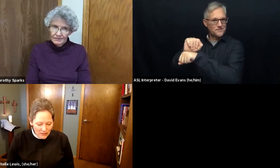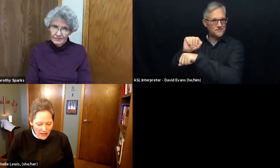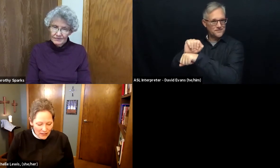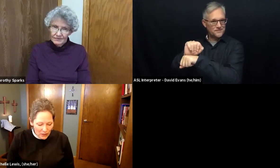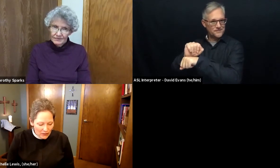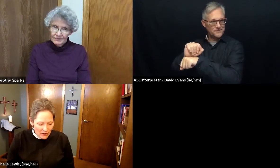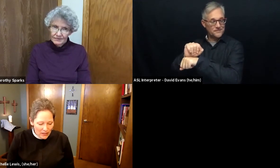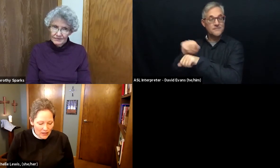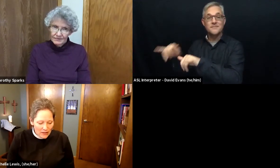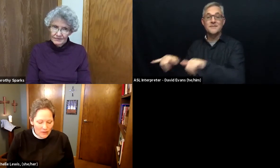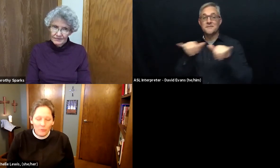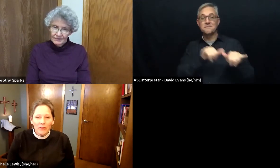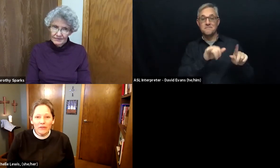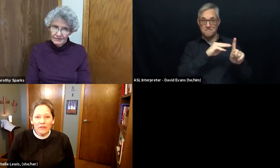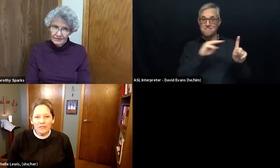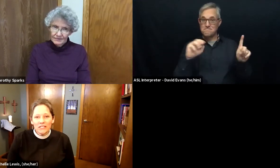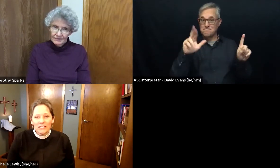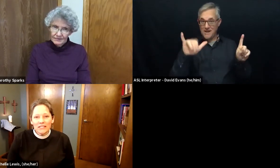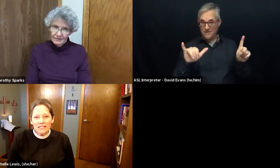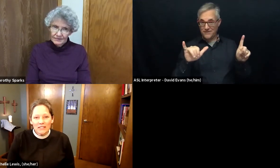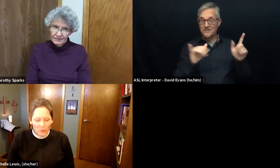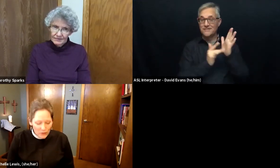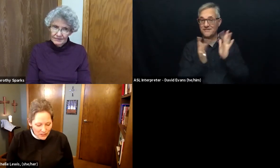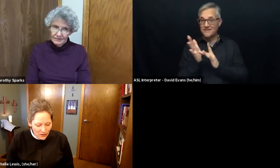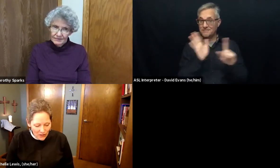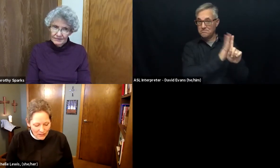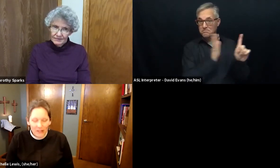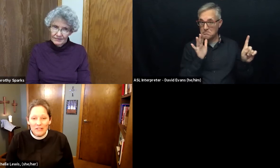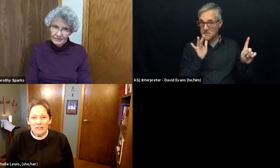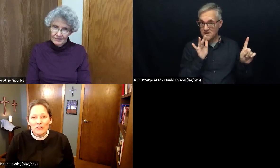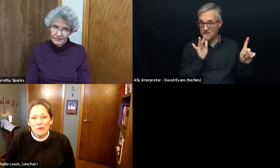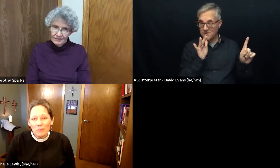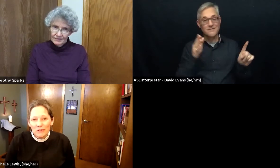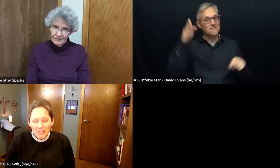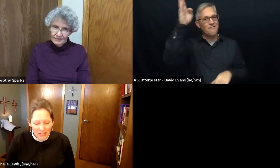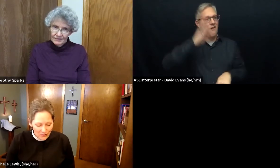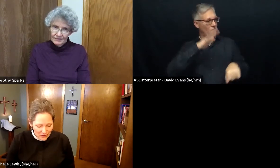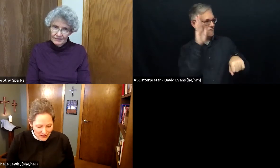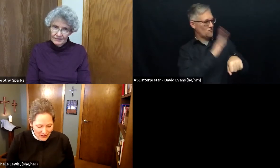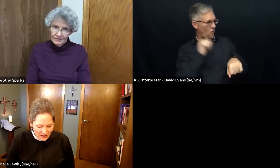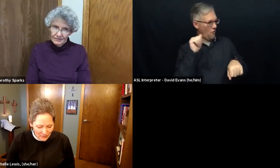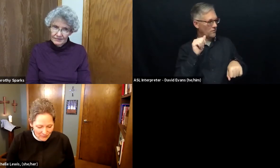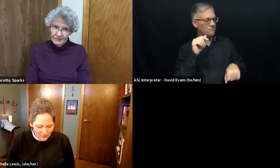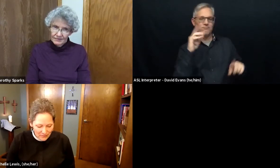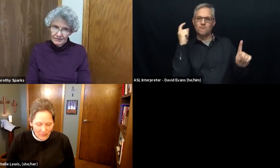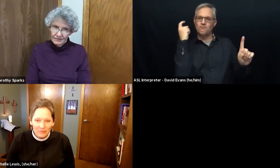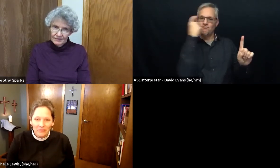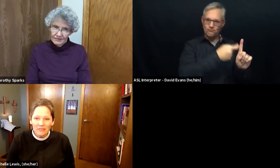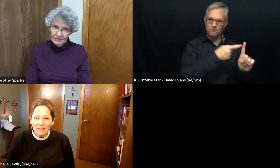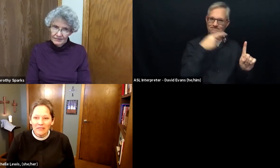Just like Mary, the mother of Jesus, was called to do a particular thing.